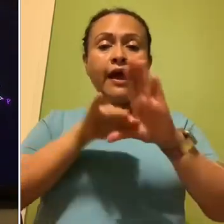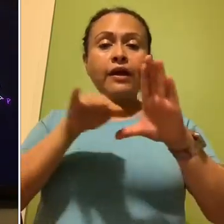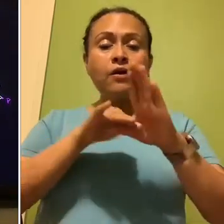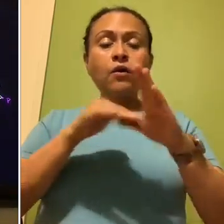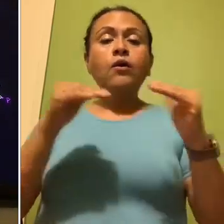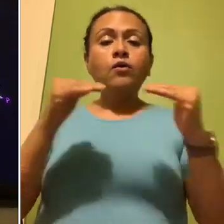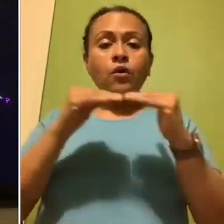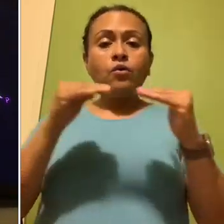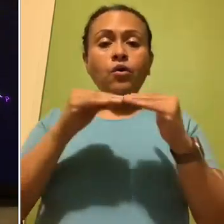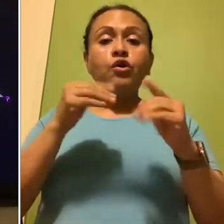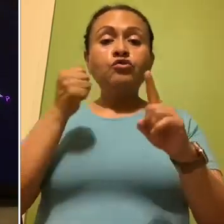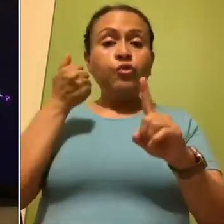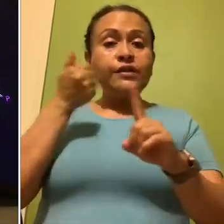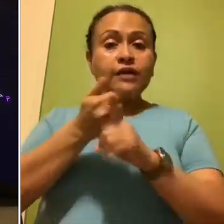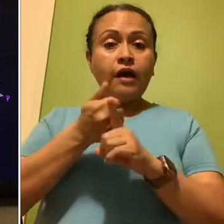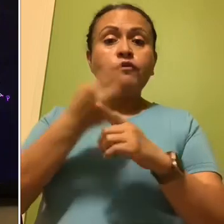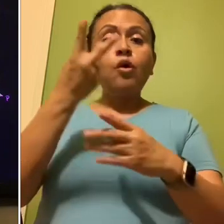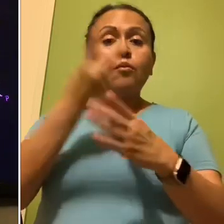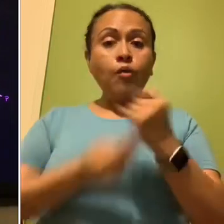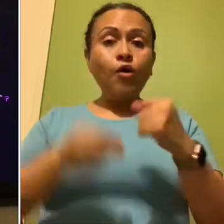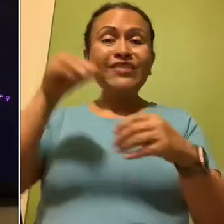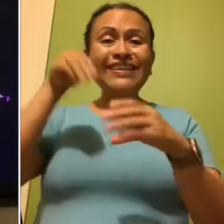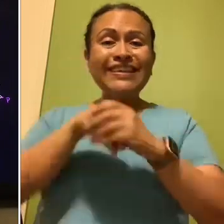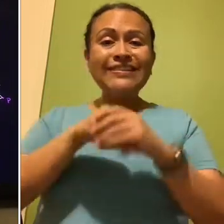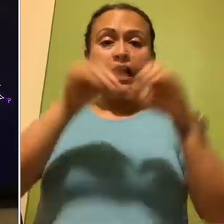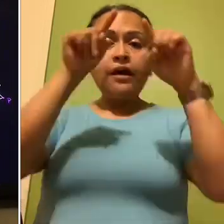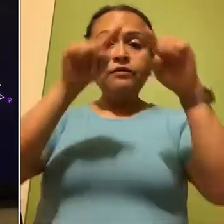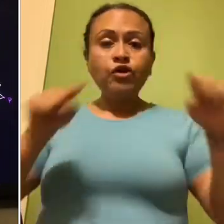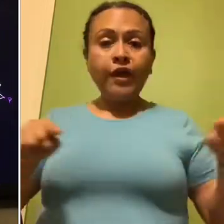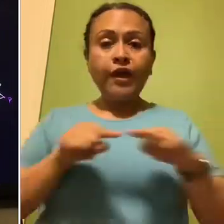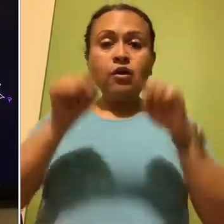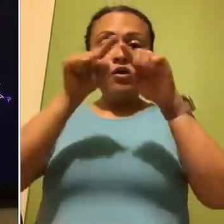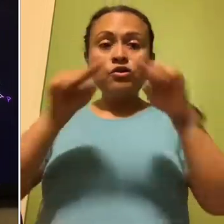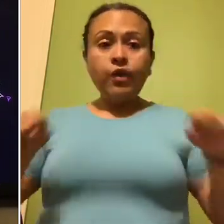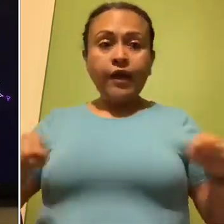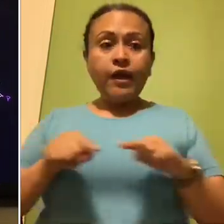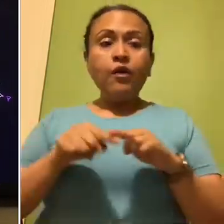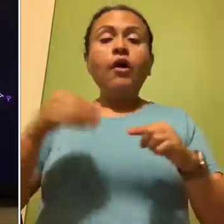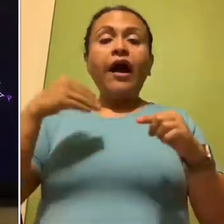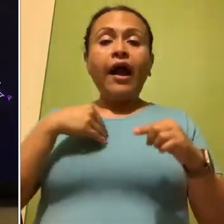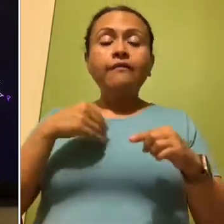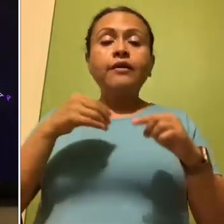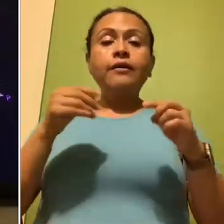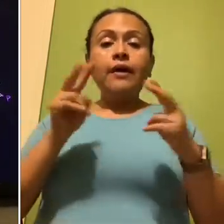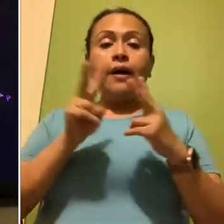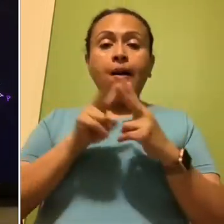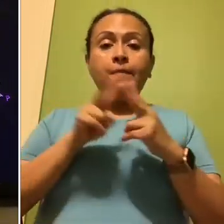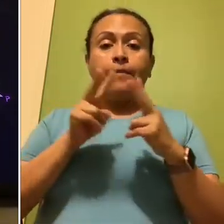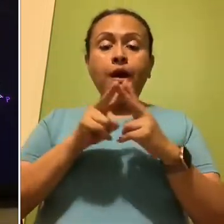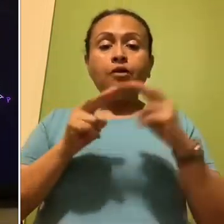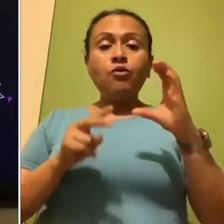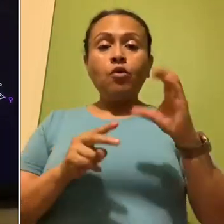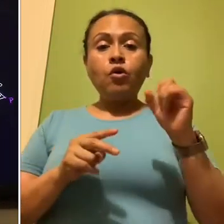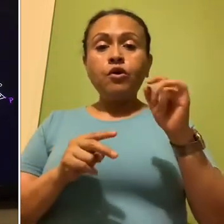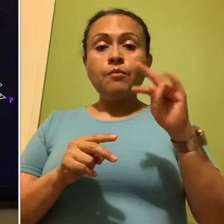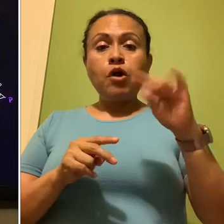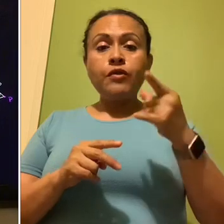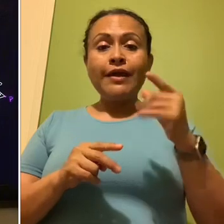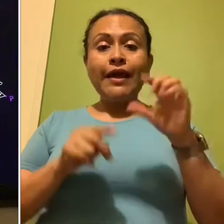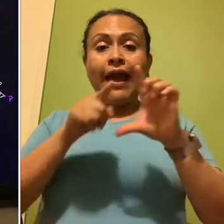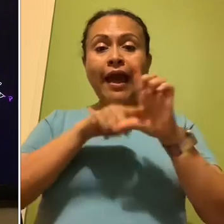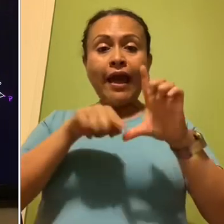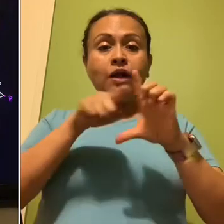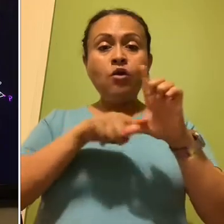this angle that's obviously congruent to itself that's in both triangles. So both triangles have a pair of